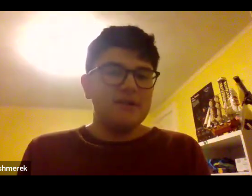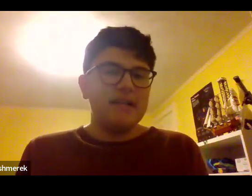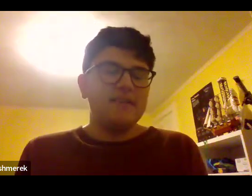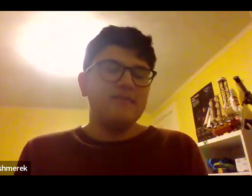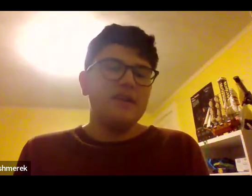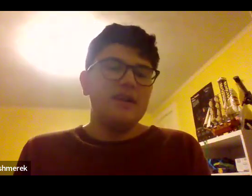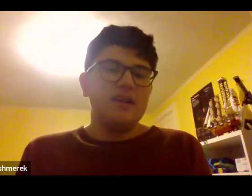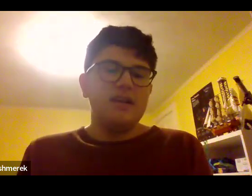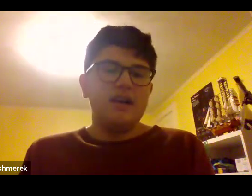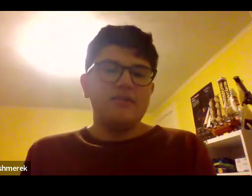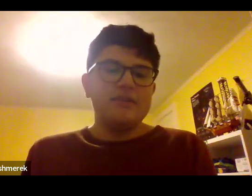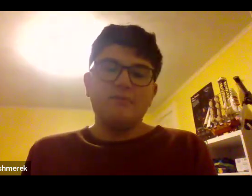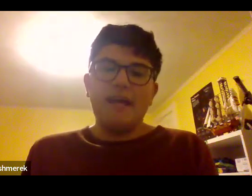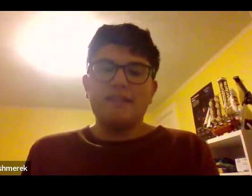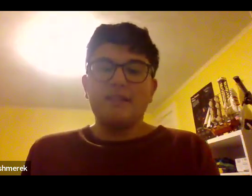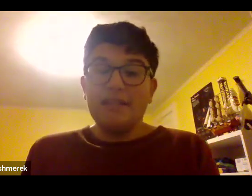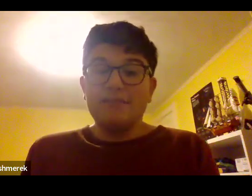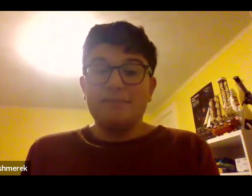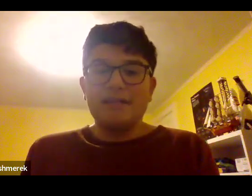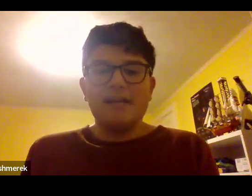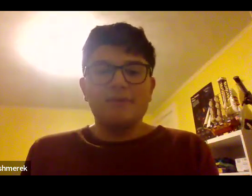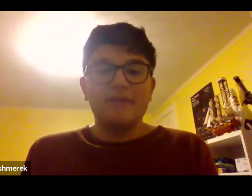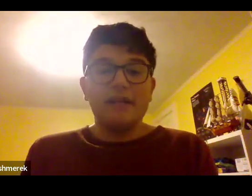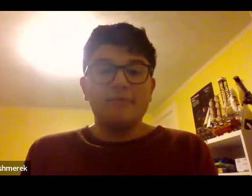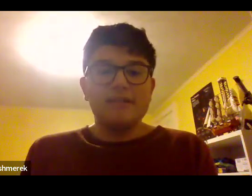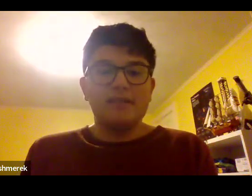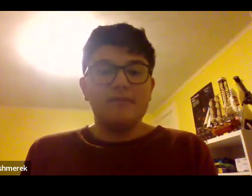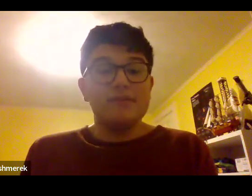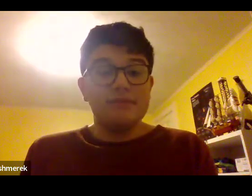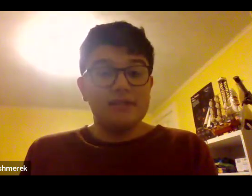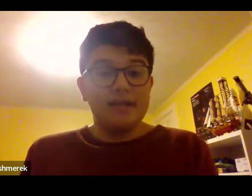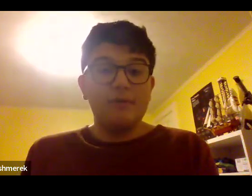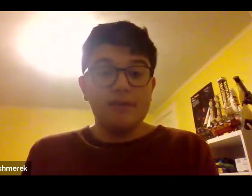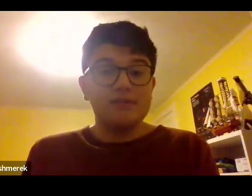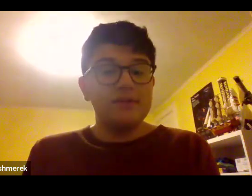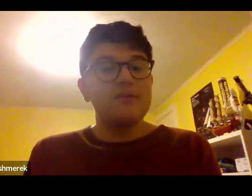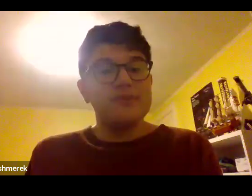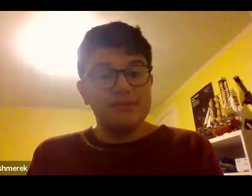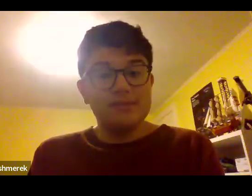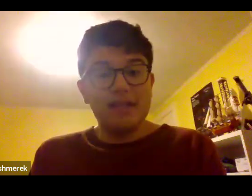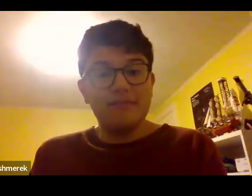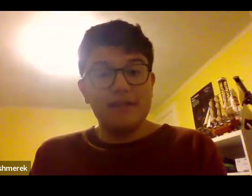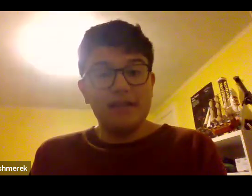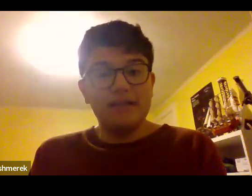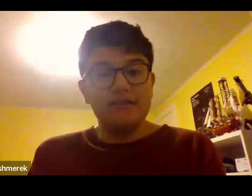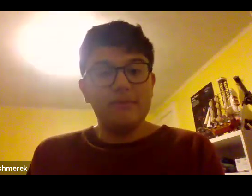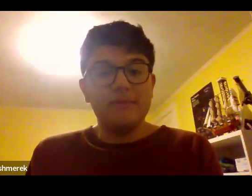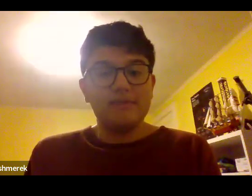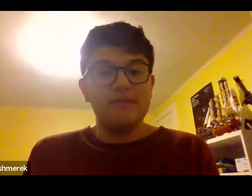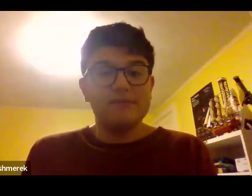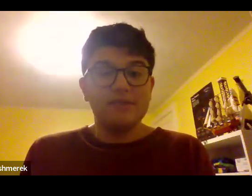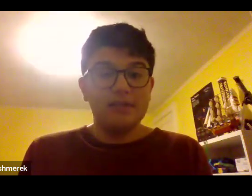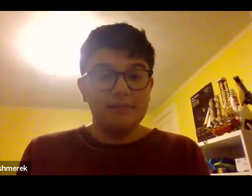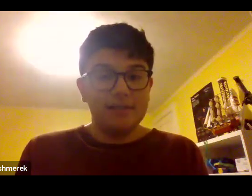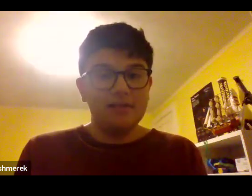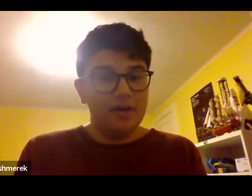this is a bit more negative. The reason why I had to leave was because I was threatening myself of suicide. I was going to commit suicide if I did not leave. My